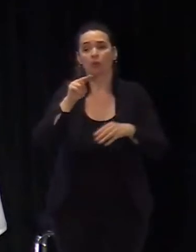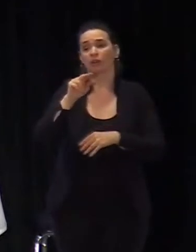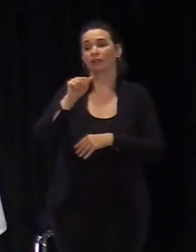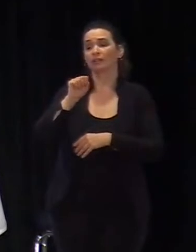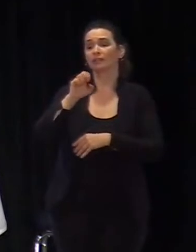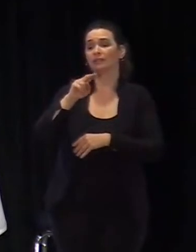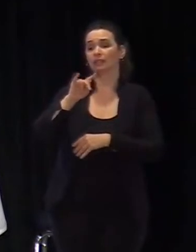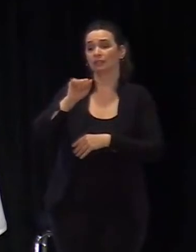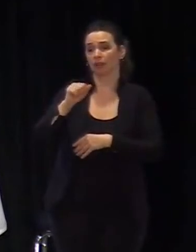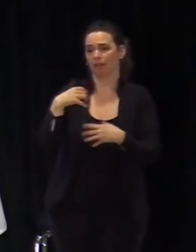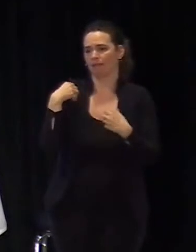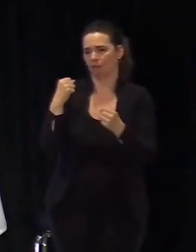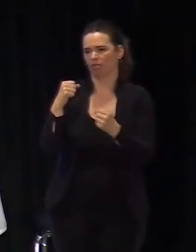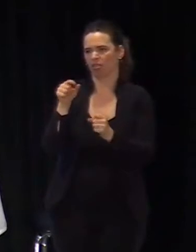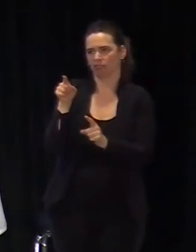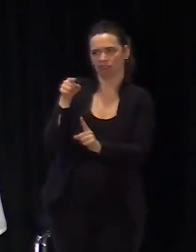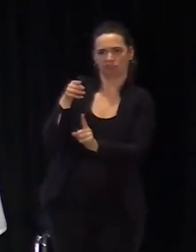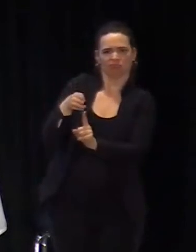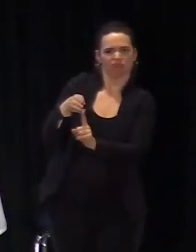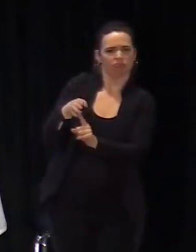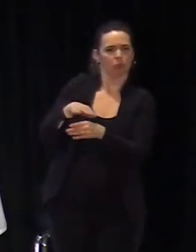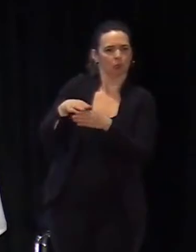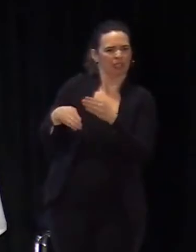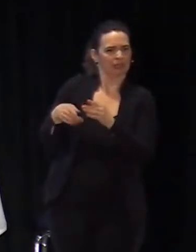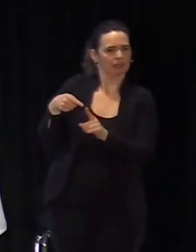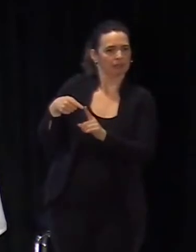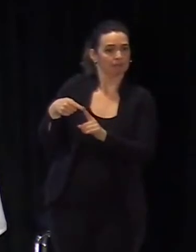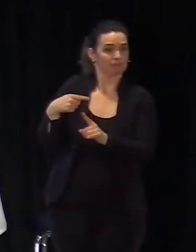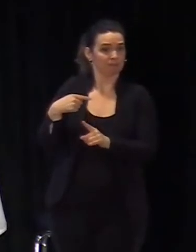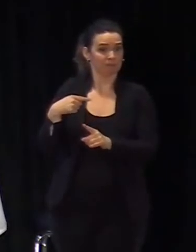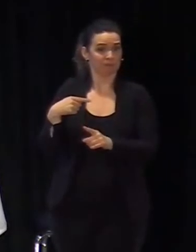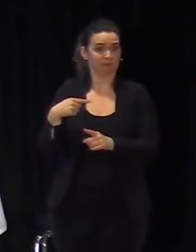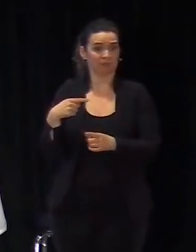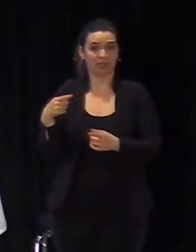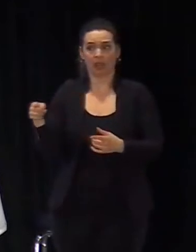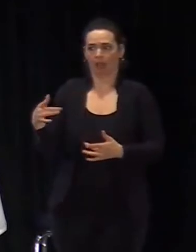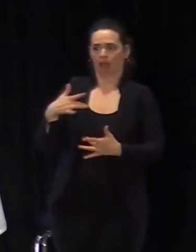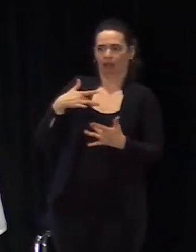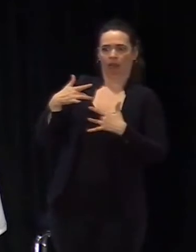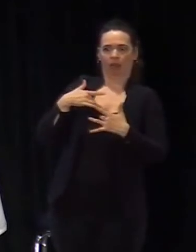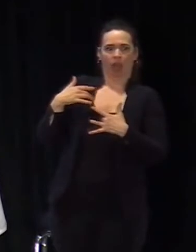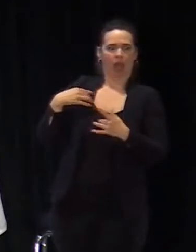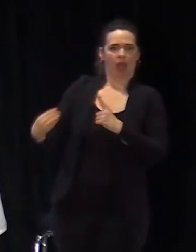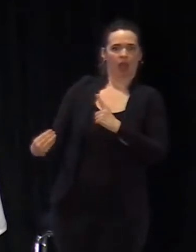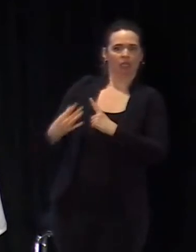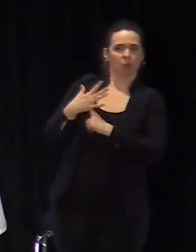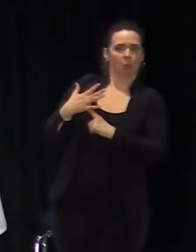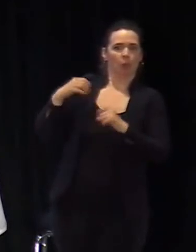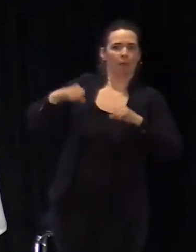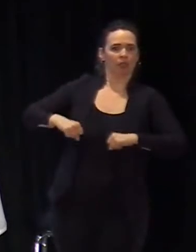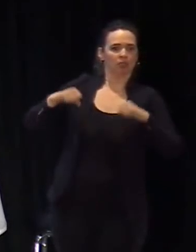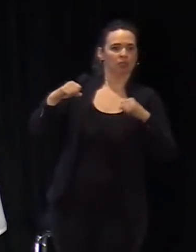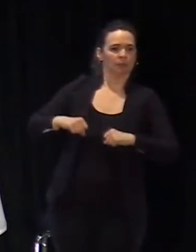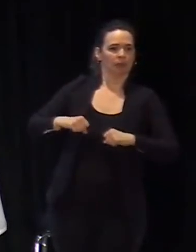to one of our sites, even though as a contact, Dr. Gupta will tell you you need a PCR test. But we know that